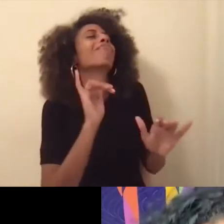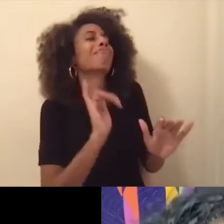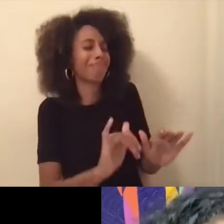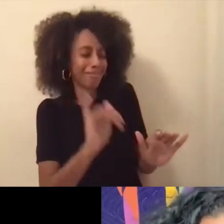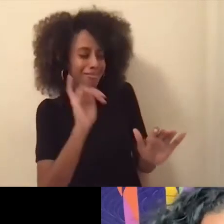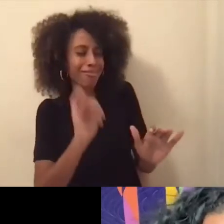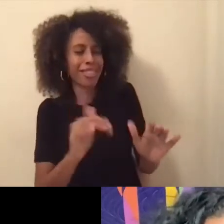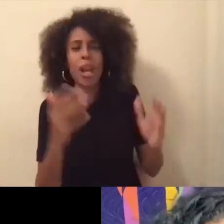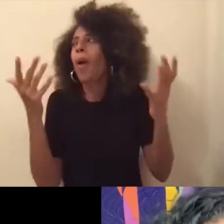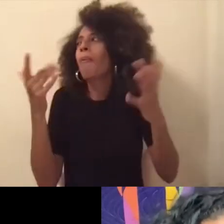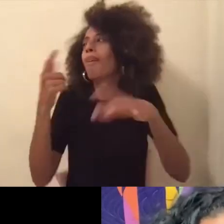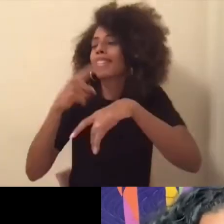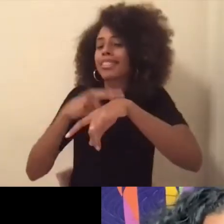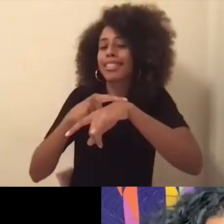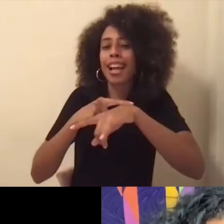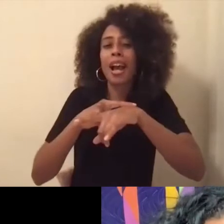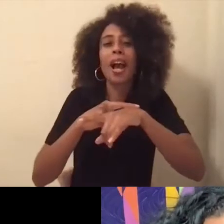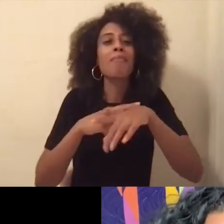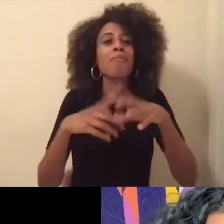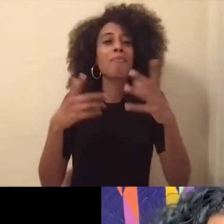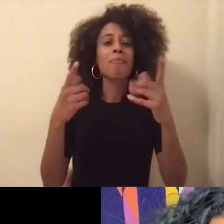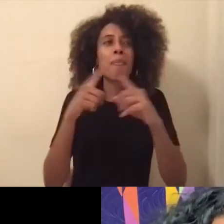What is time? But it felt like